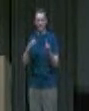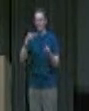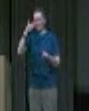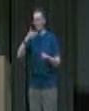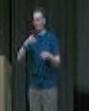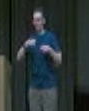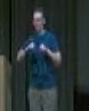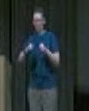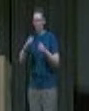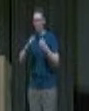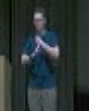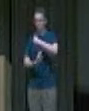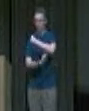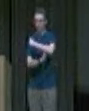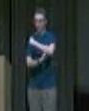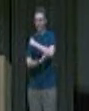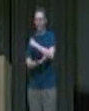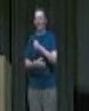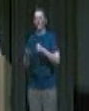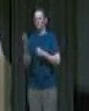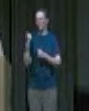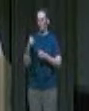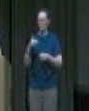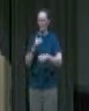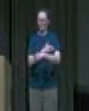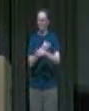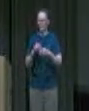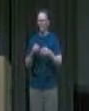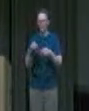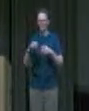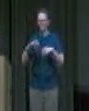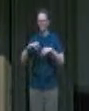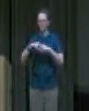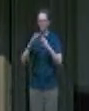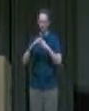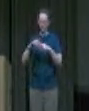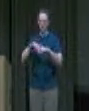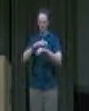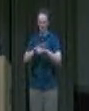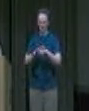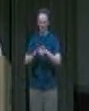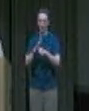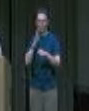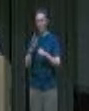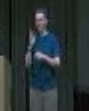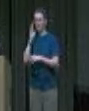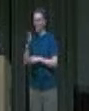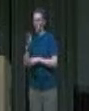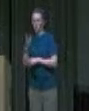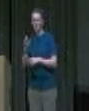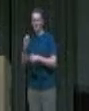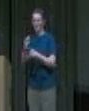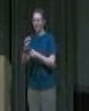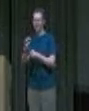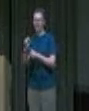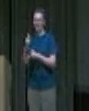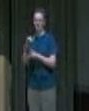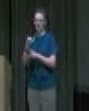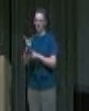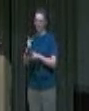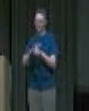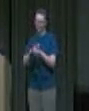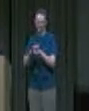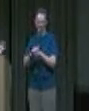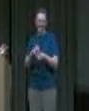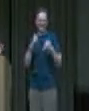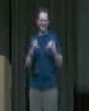Street Bridge. So that former power plant space, which will be the future sediment staging area. If you go past Front Street Bridge now, you can see